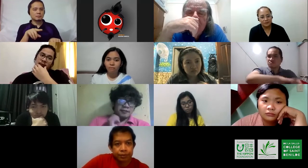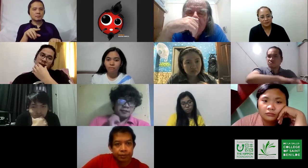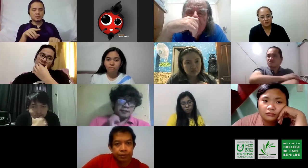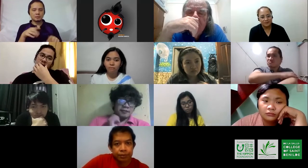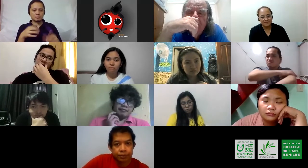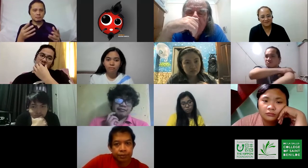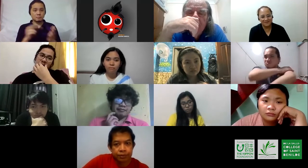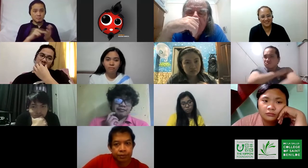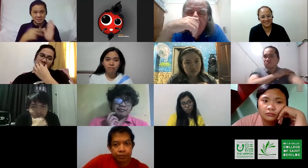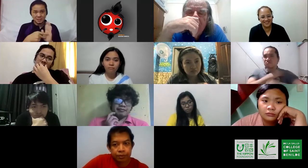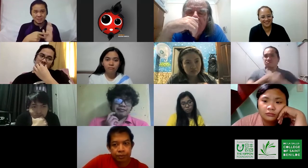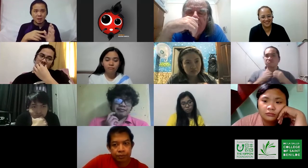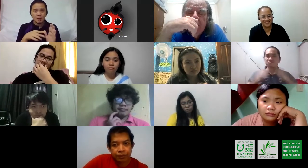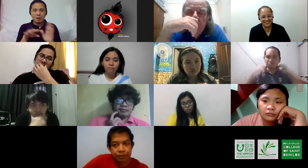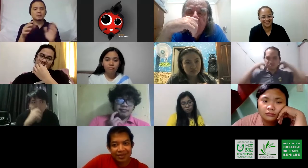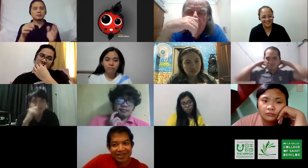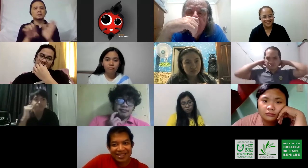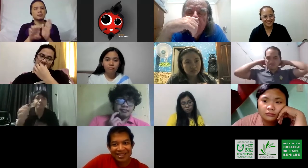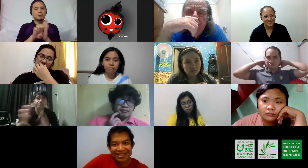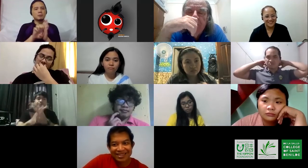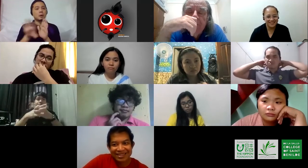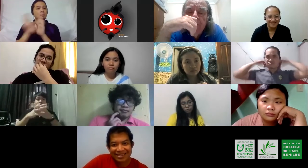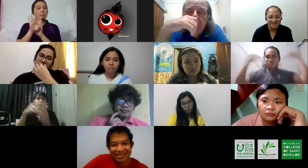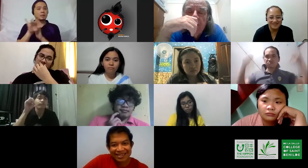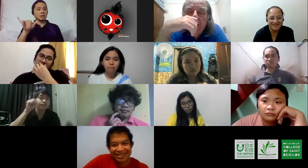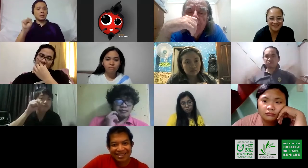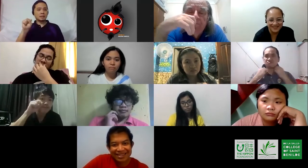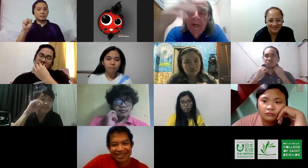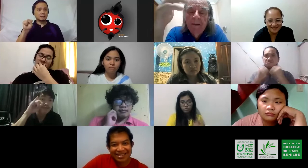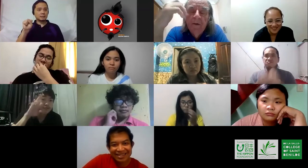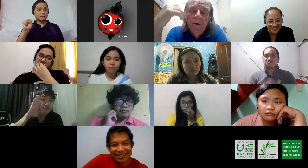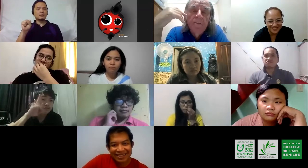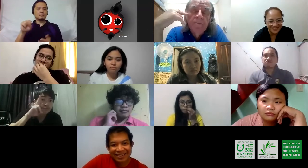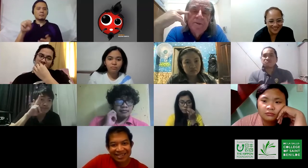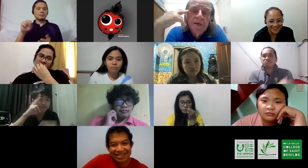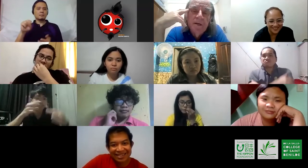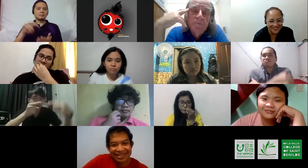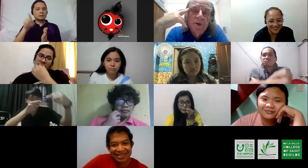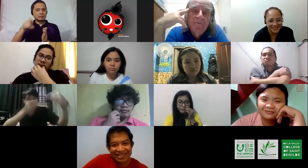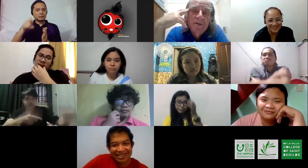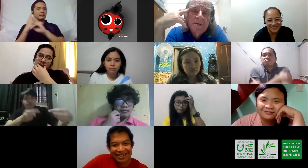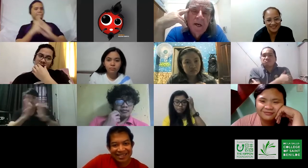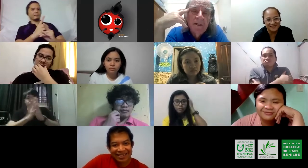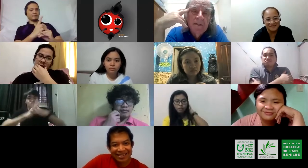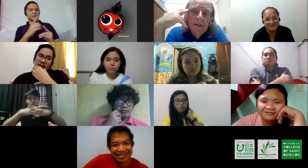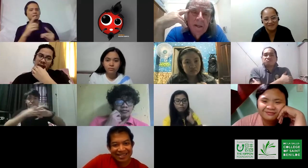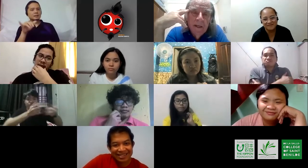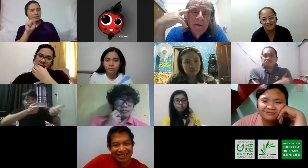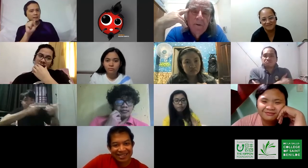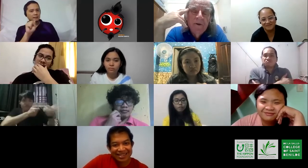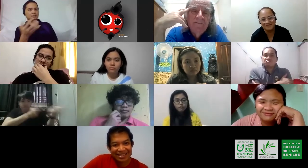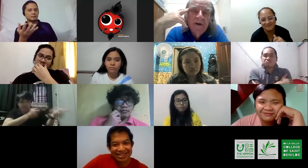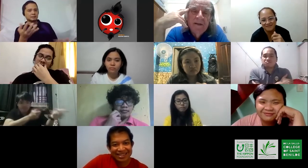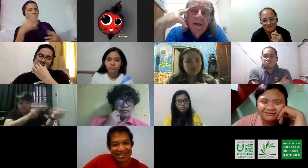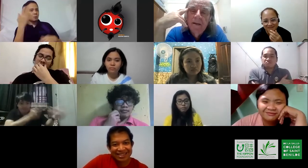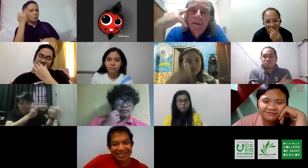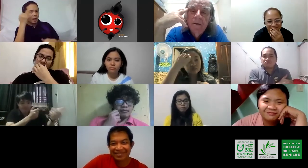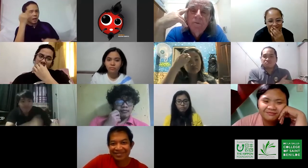So, you know, for example, do hearing people sign, many hearing people sign on Providence Island? And you can find that in the notes,